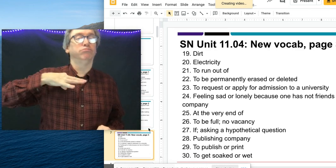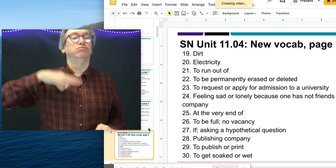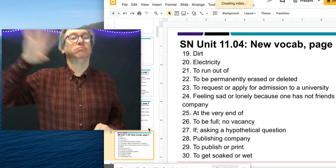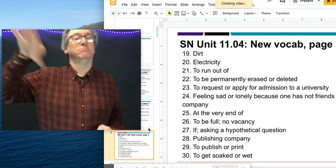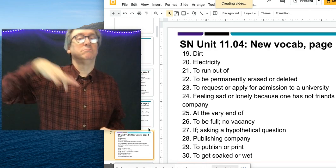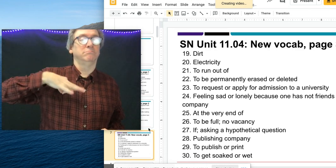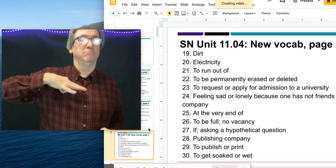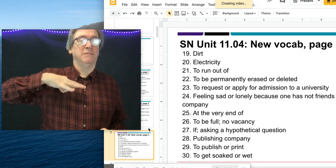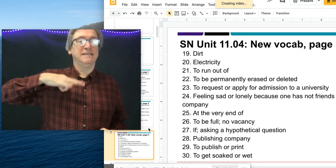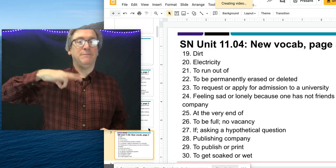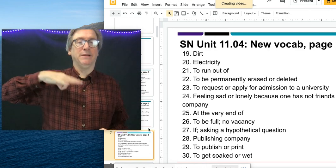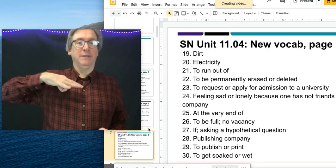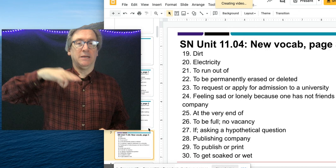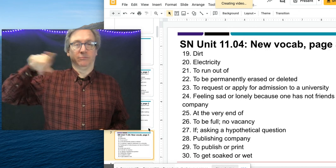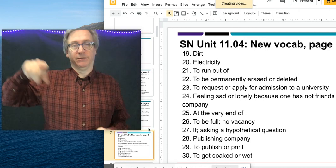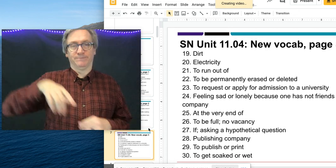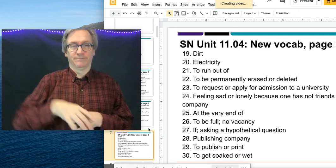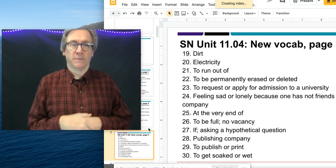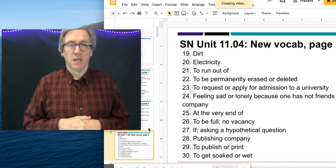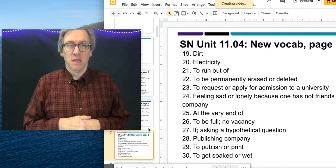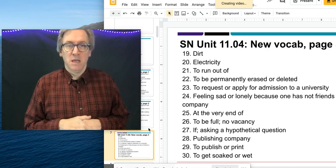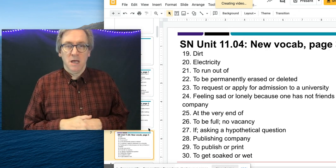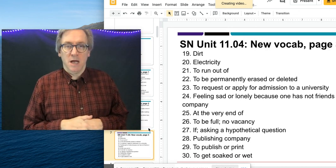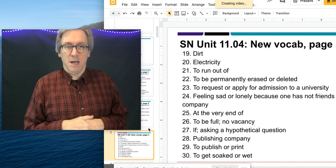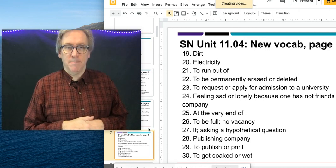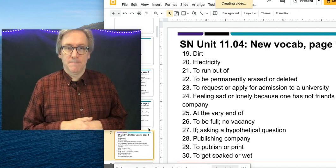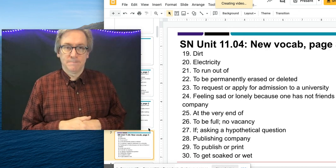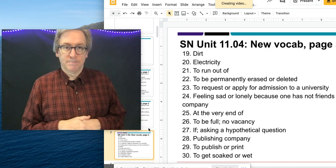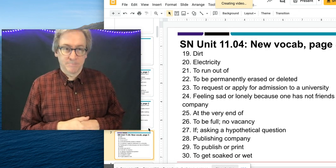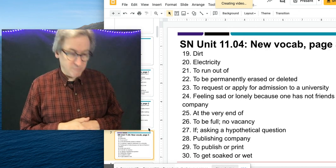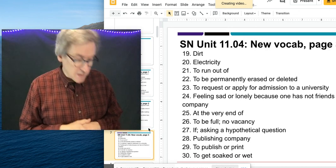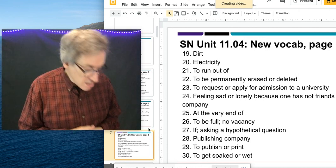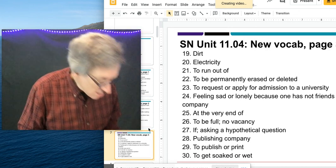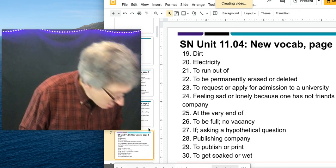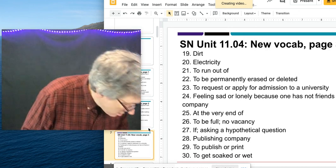there. I said pick me.